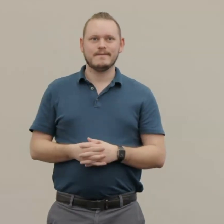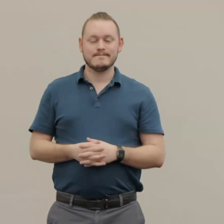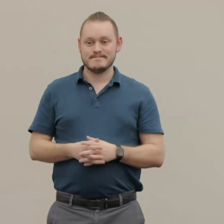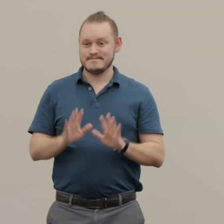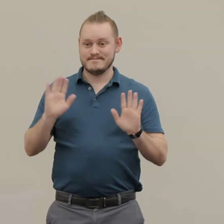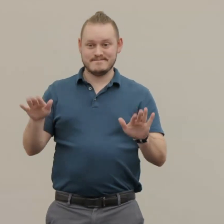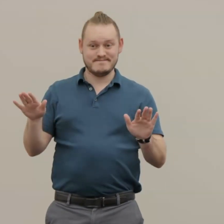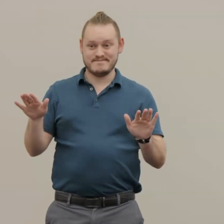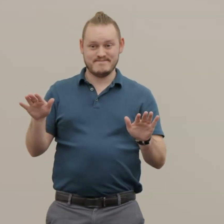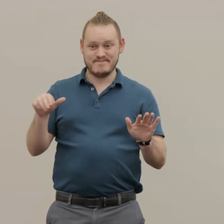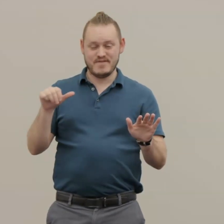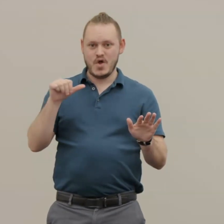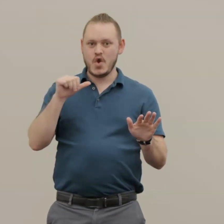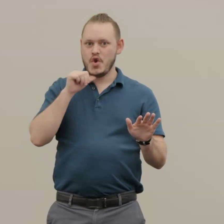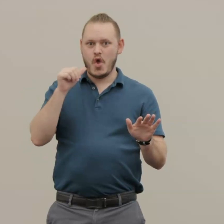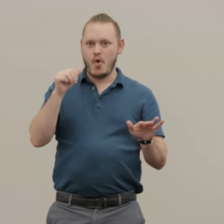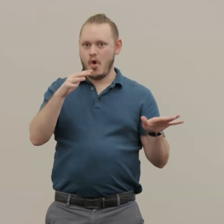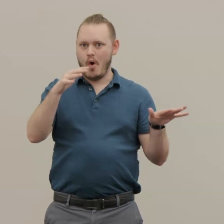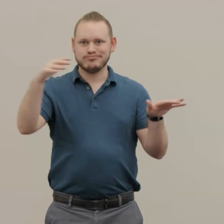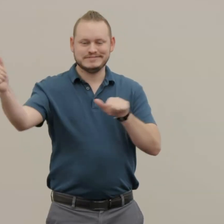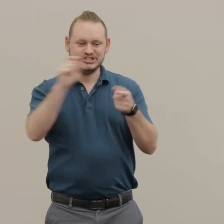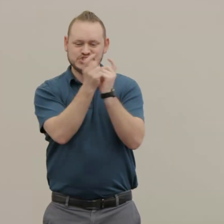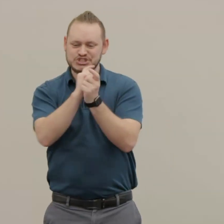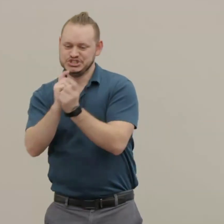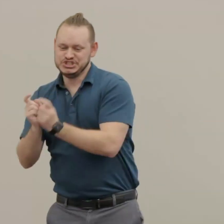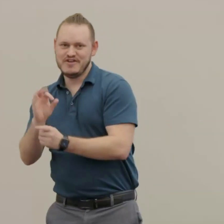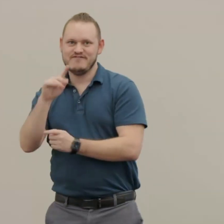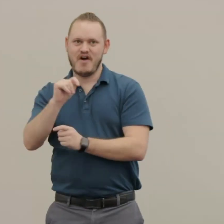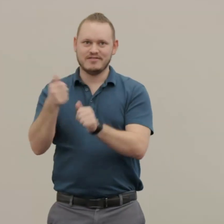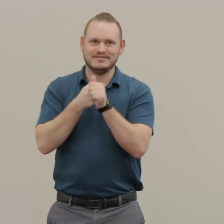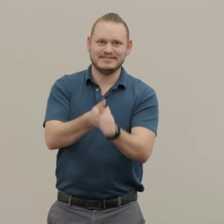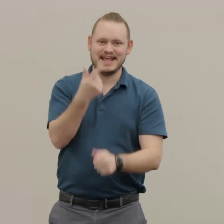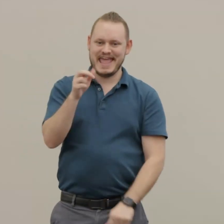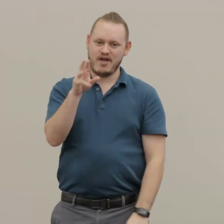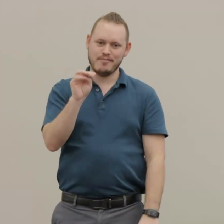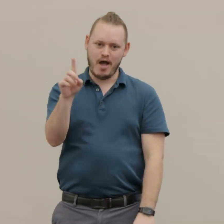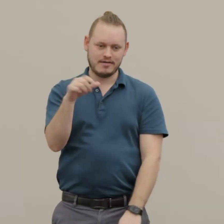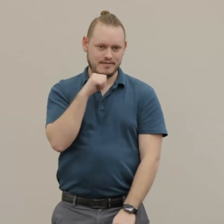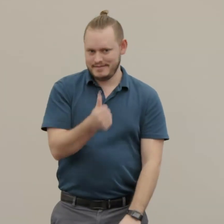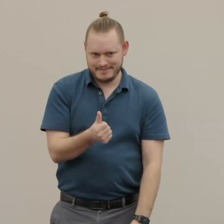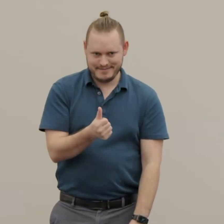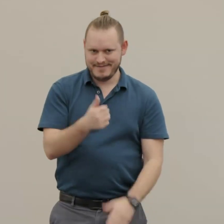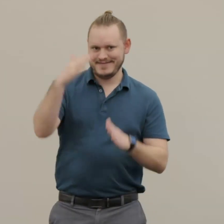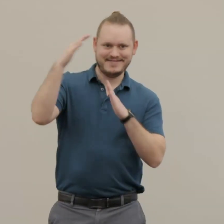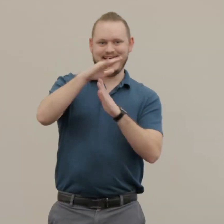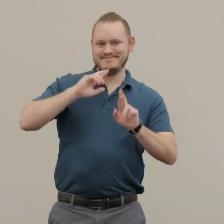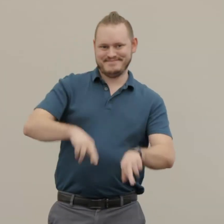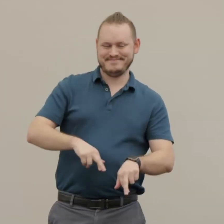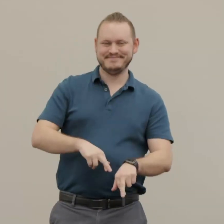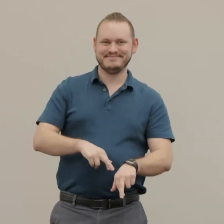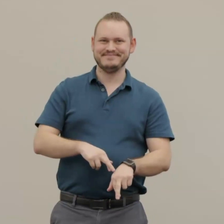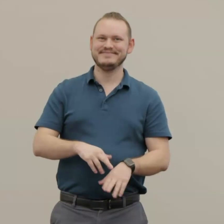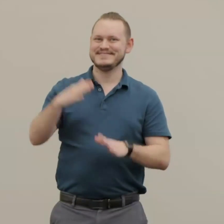Y'all don't go running out, changing all your fonts to Garamond, okay? The